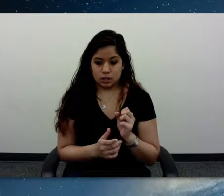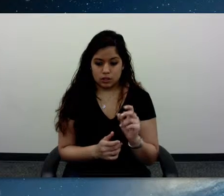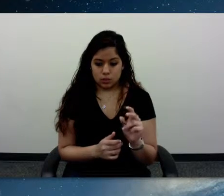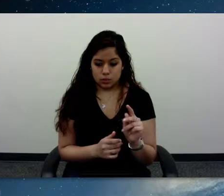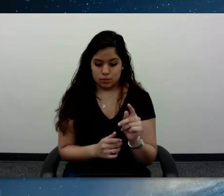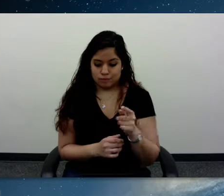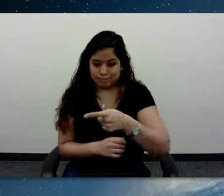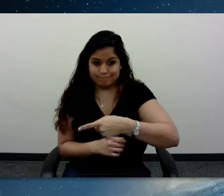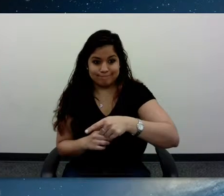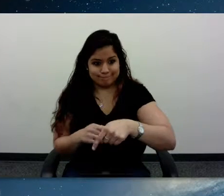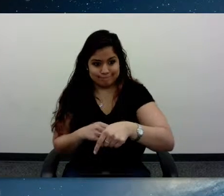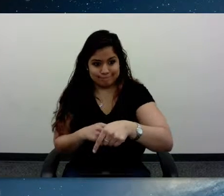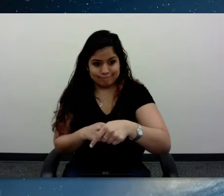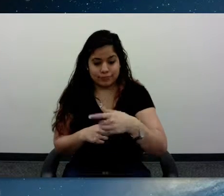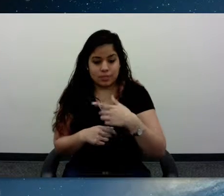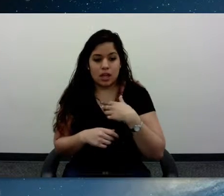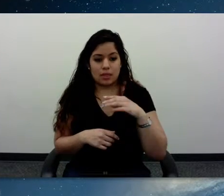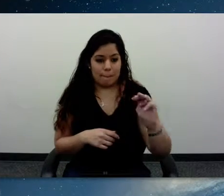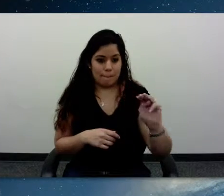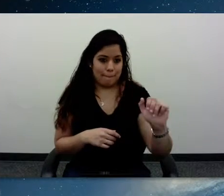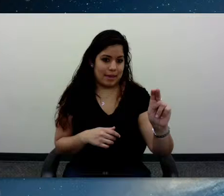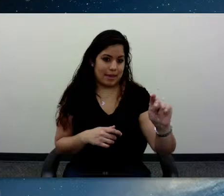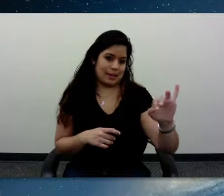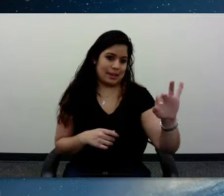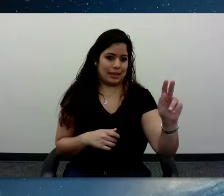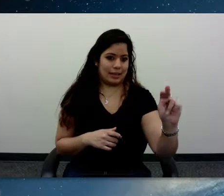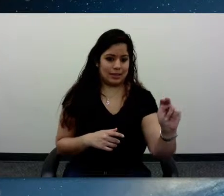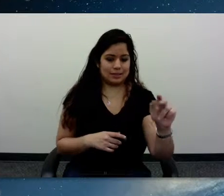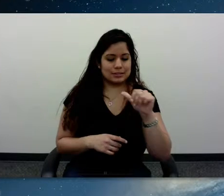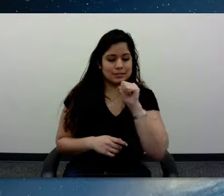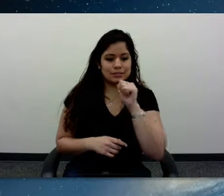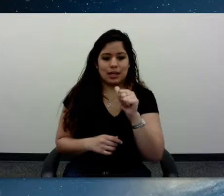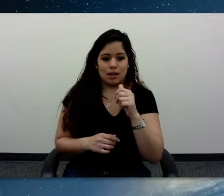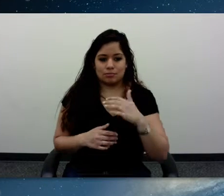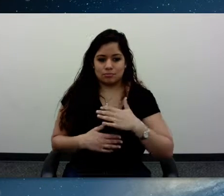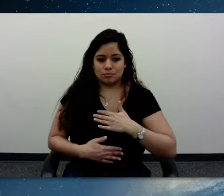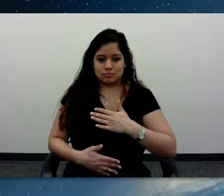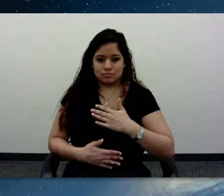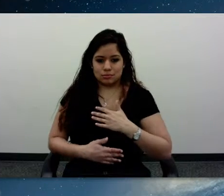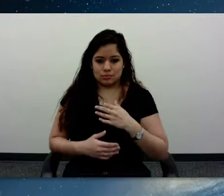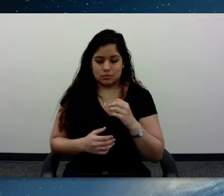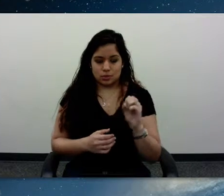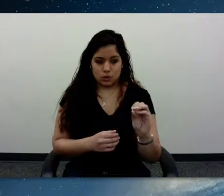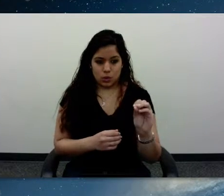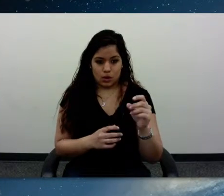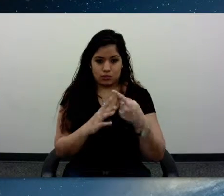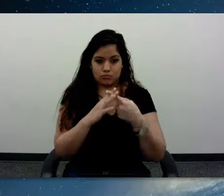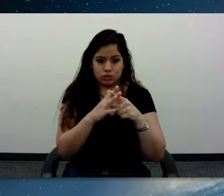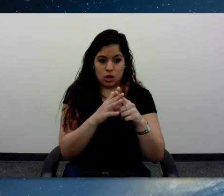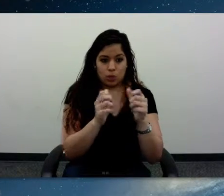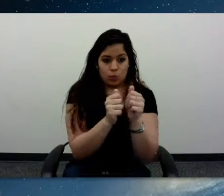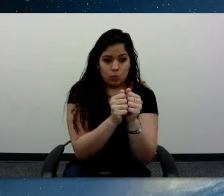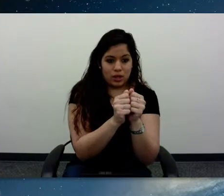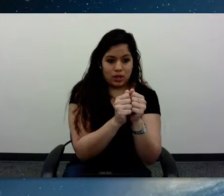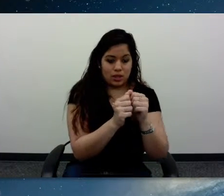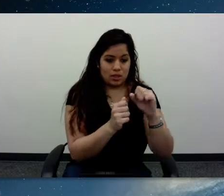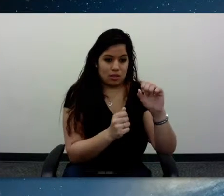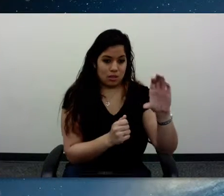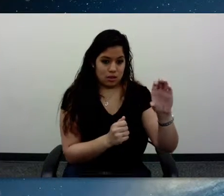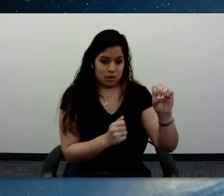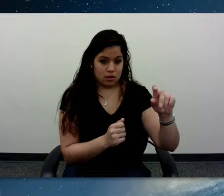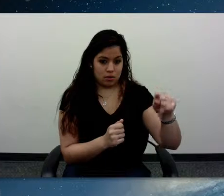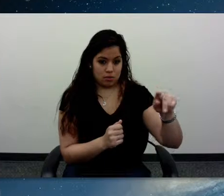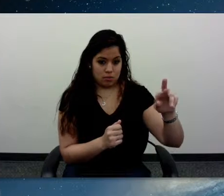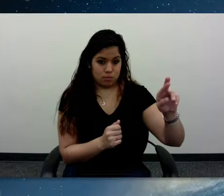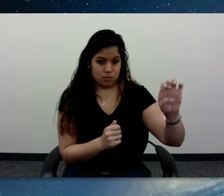breathing. From there, I'm going to start with my compressions. I'm going to put the heel of my